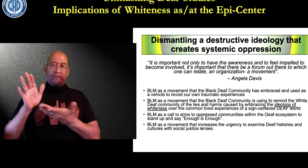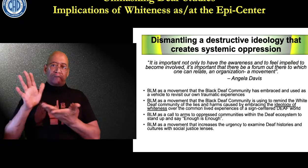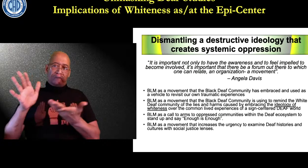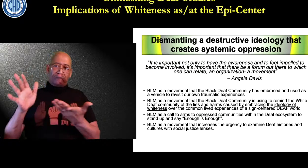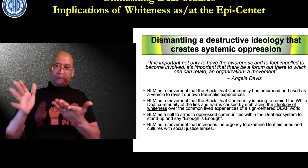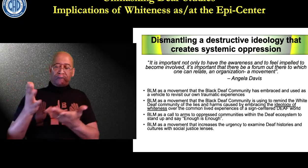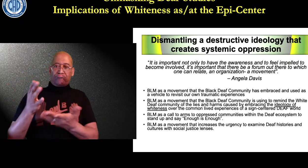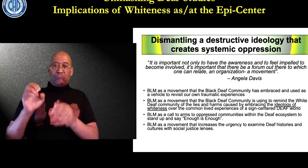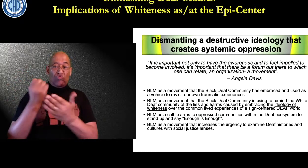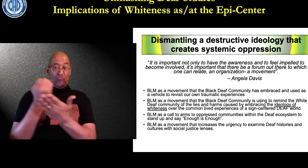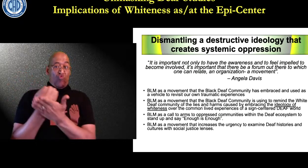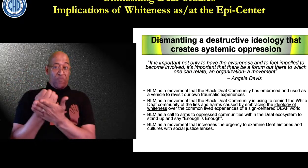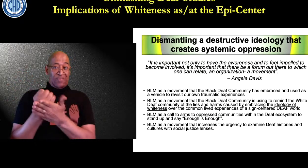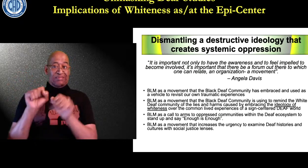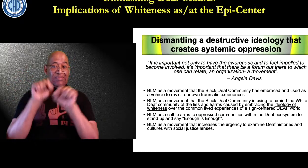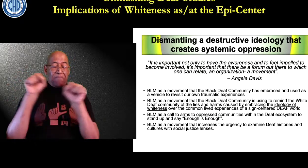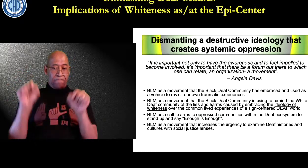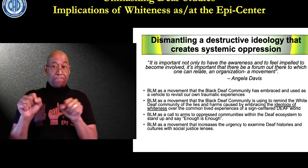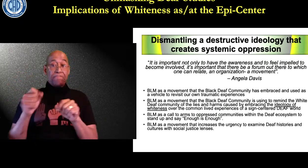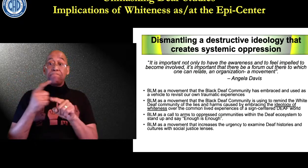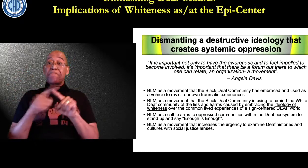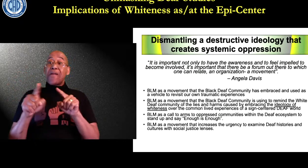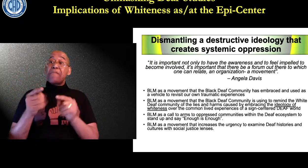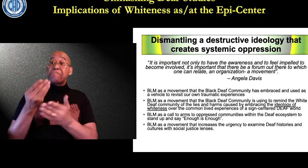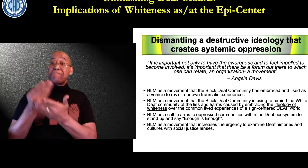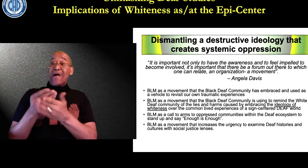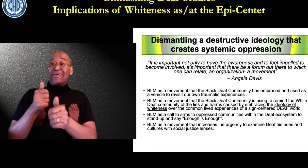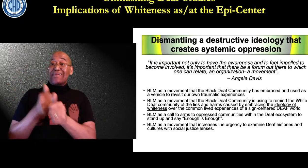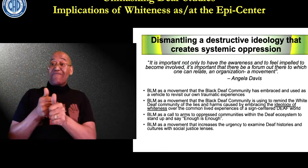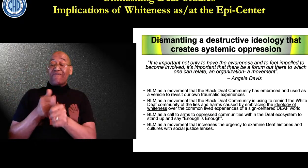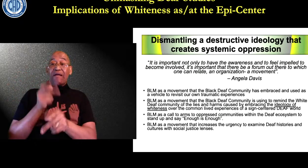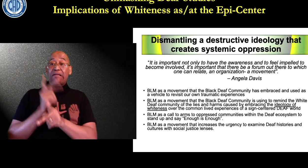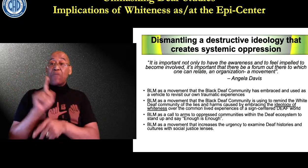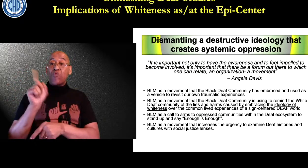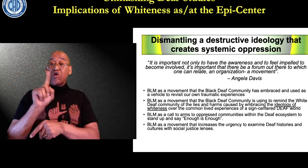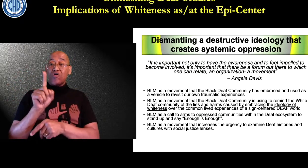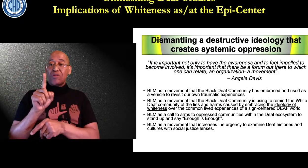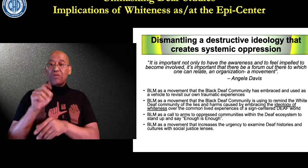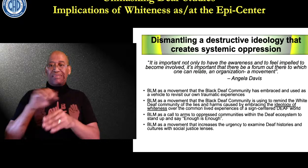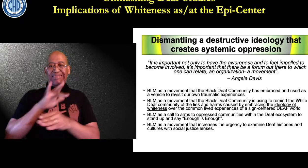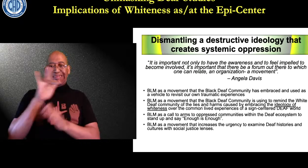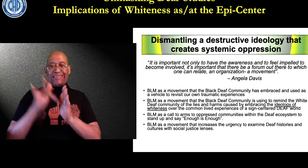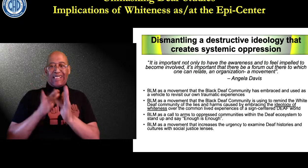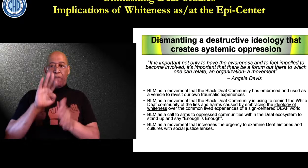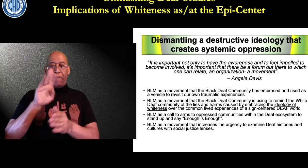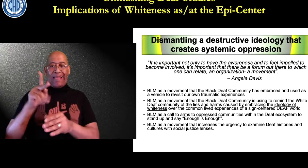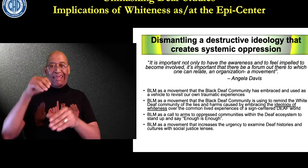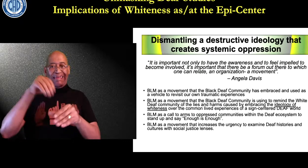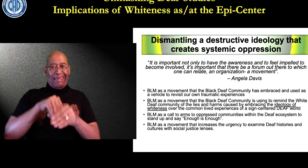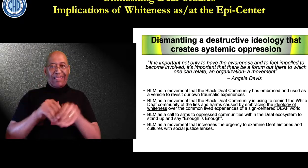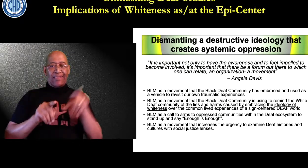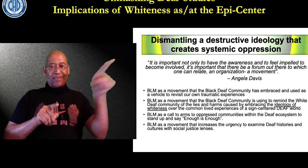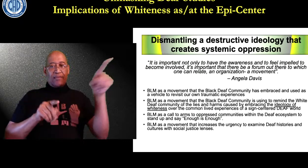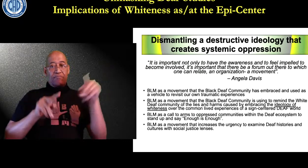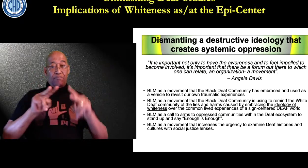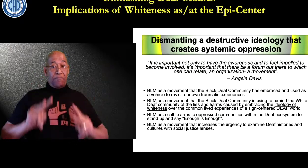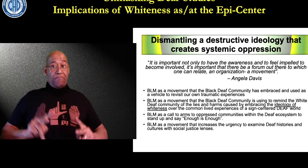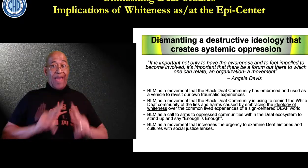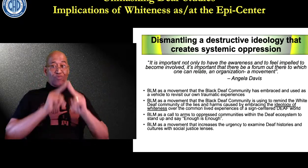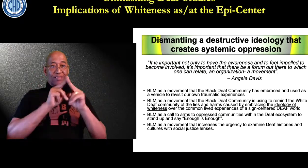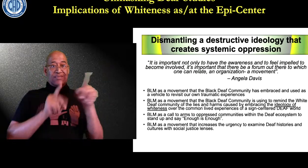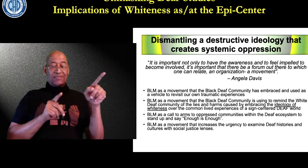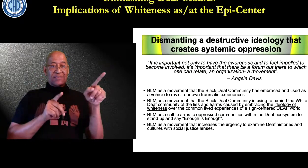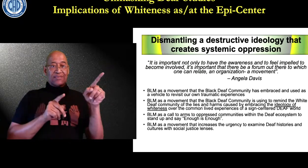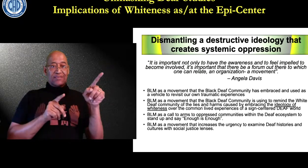you have 14 countries and you can bring in the monies, any economic system, but the money